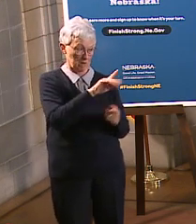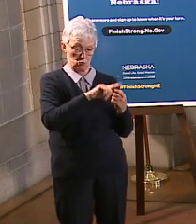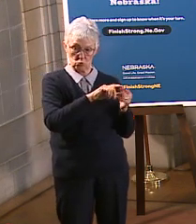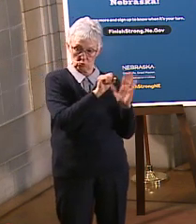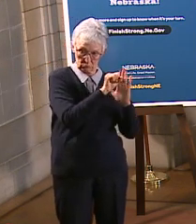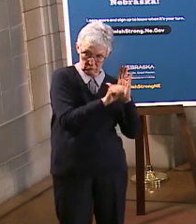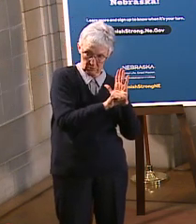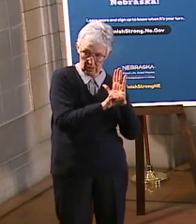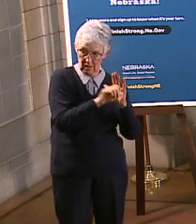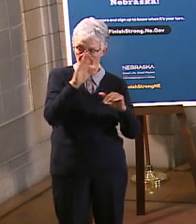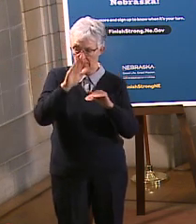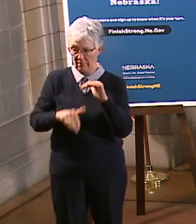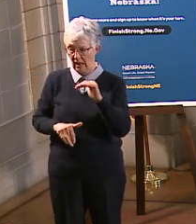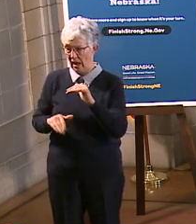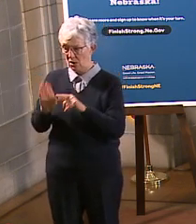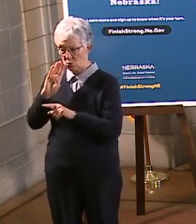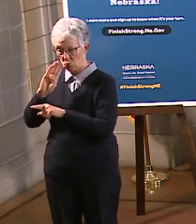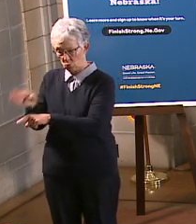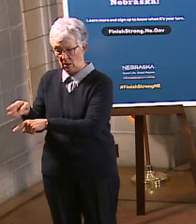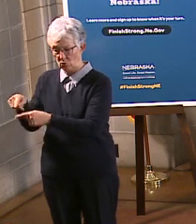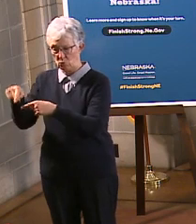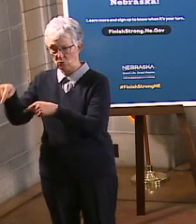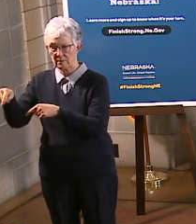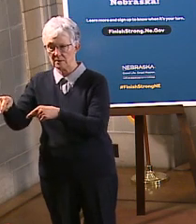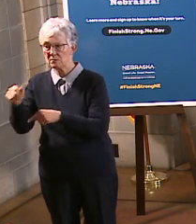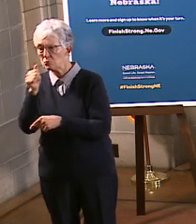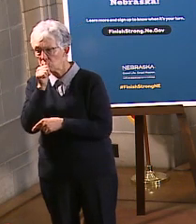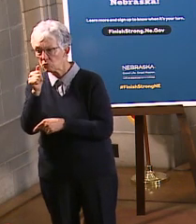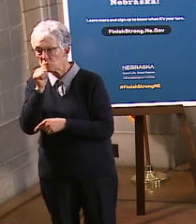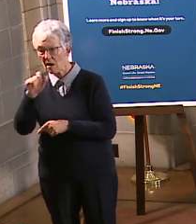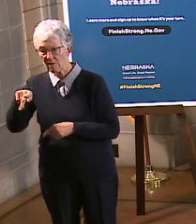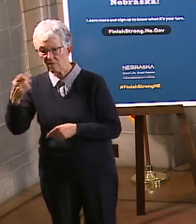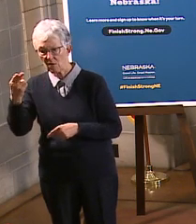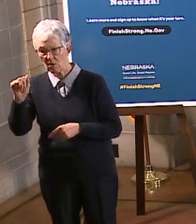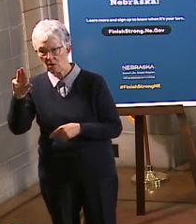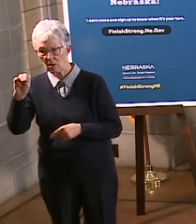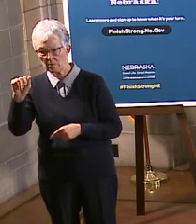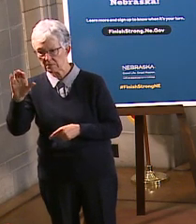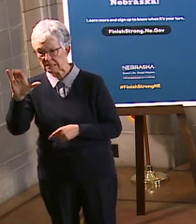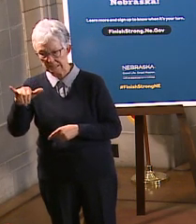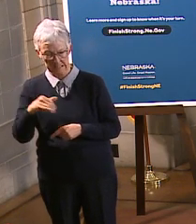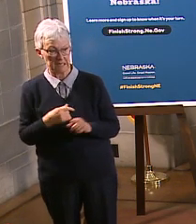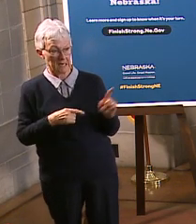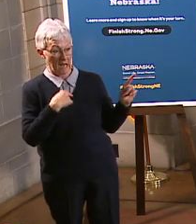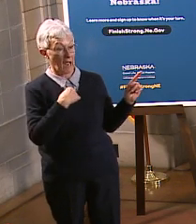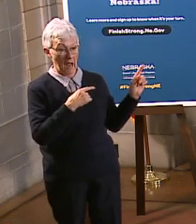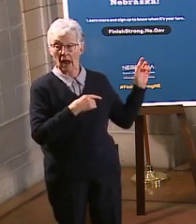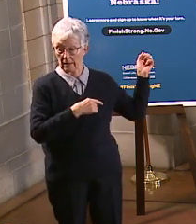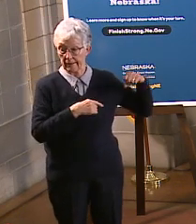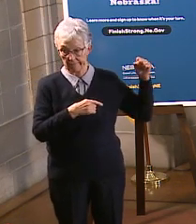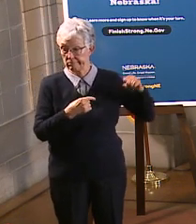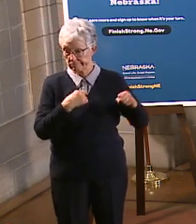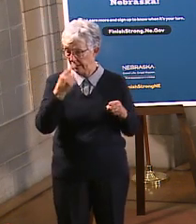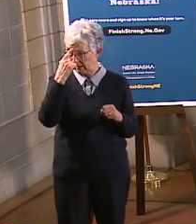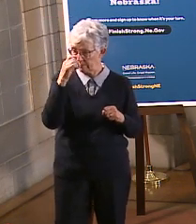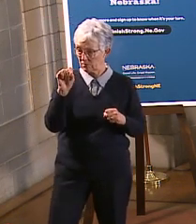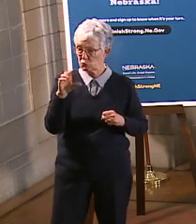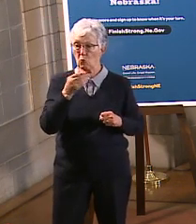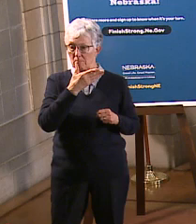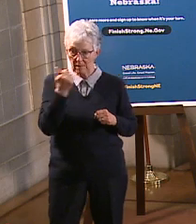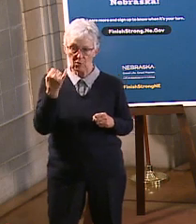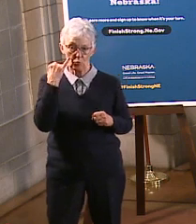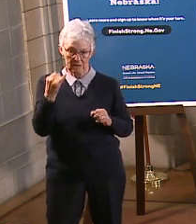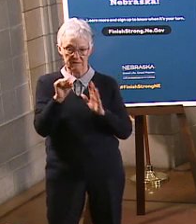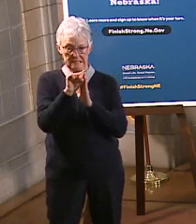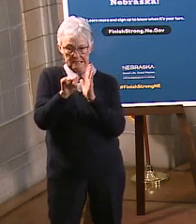efficient, and it's proven by the numbers that we can show you on the state's dashboard, that the state will do